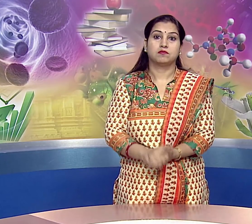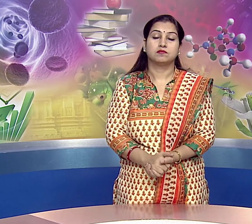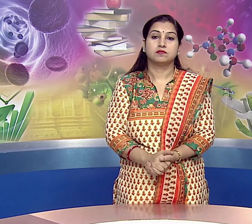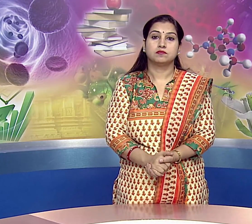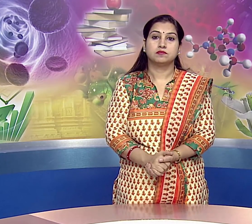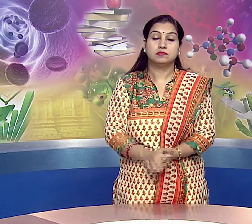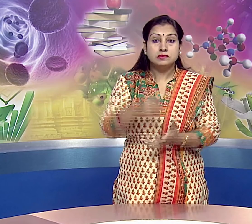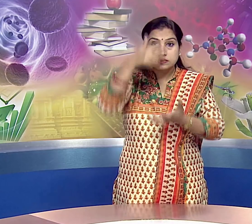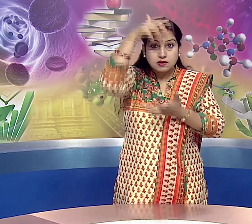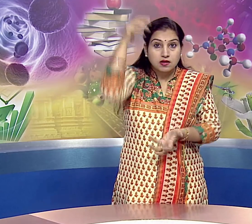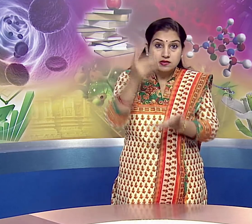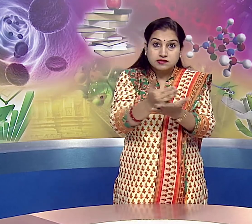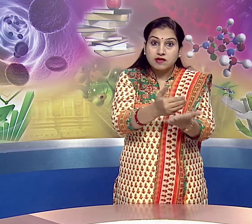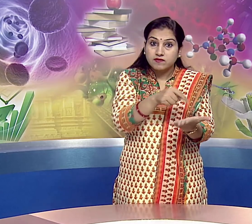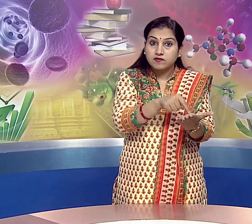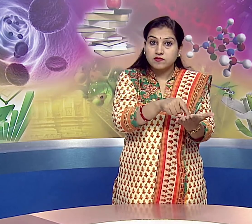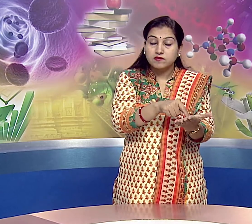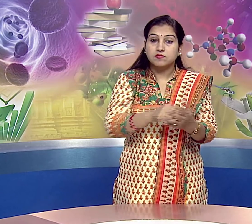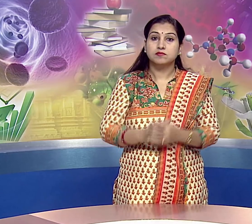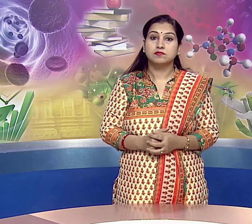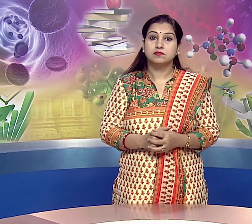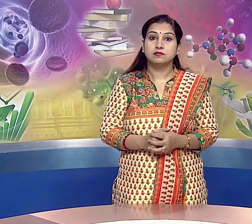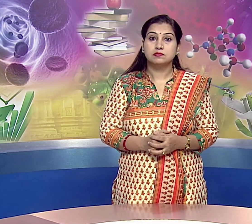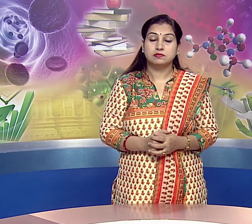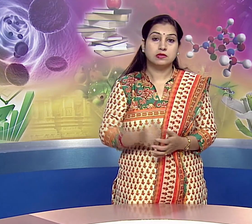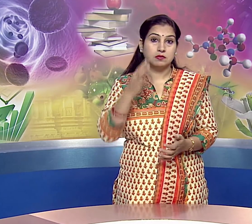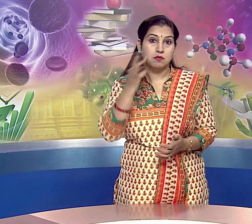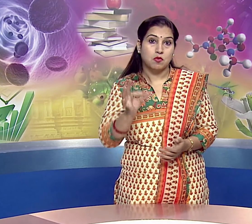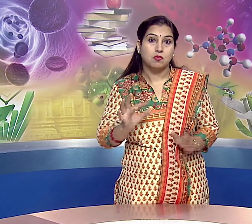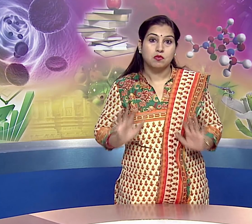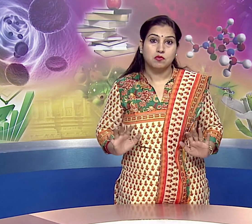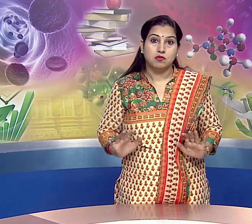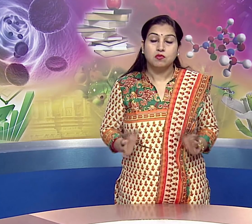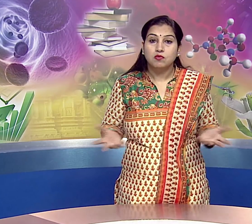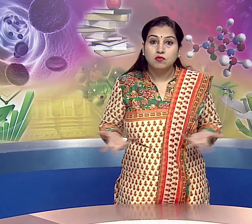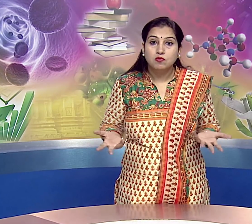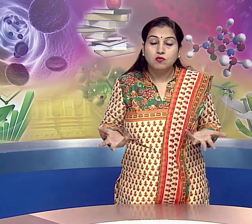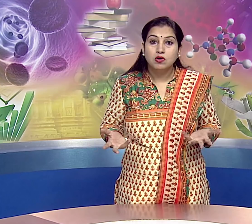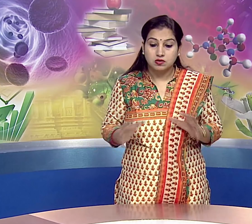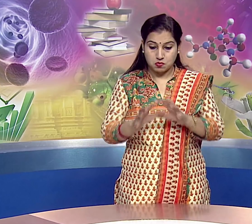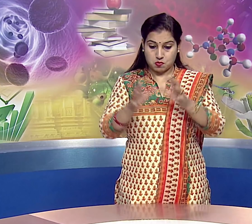Saving the tiger is crucial for retaining